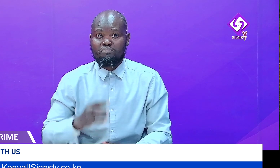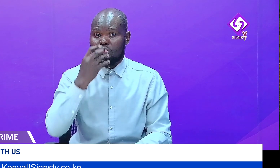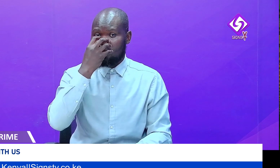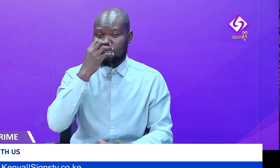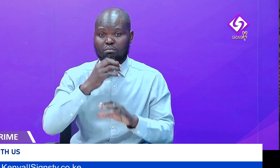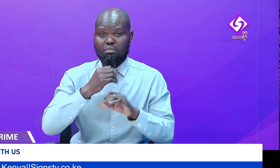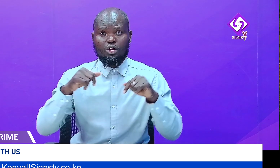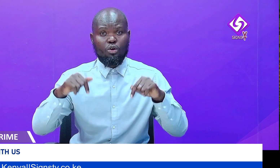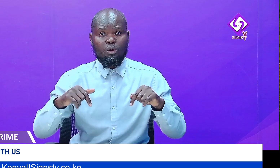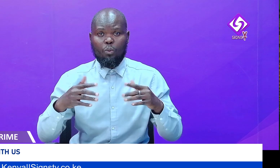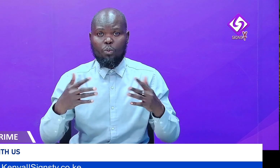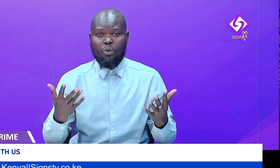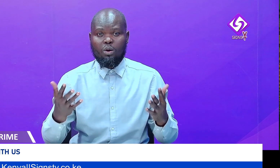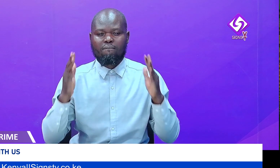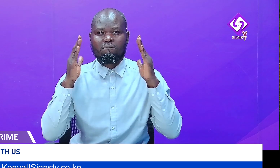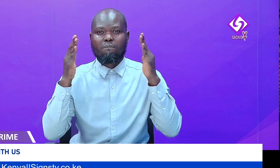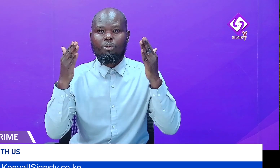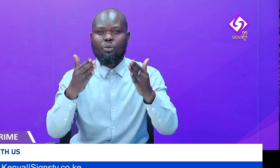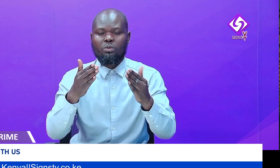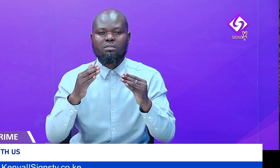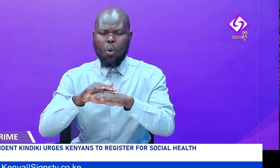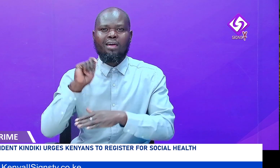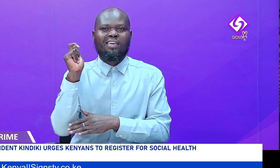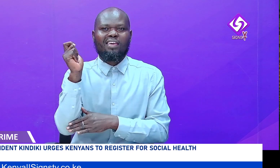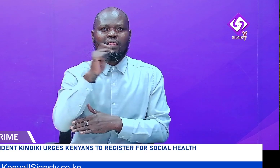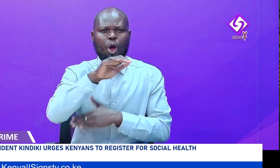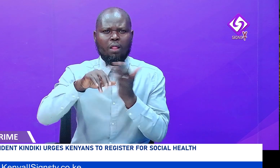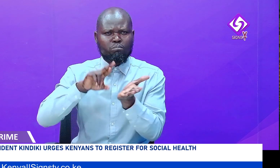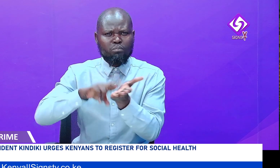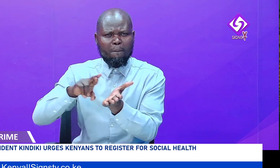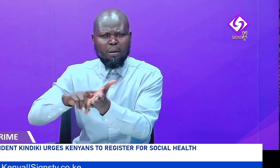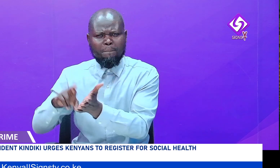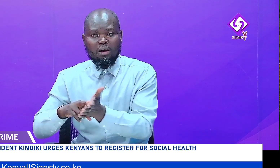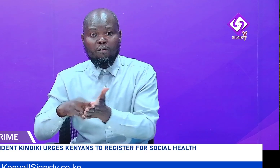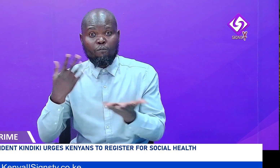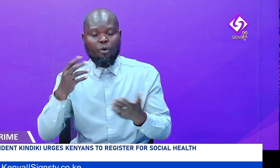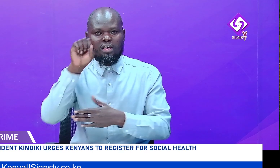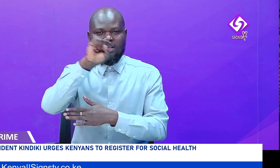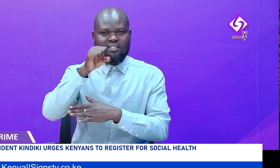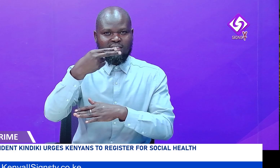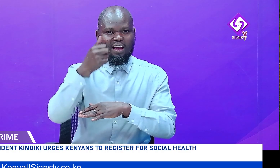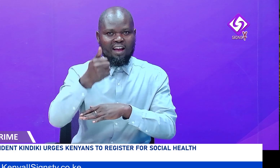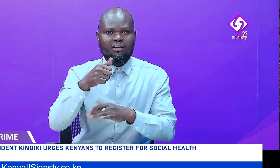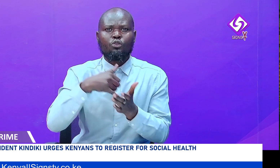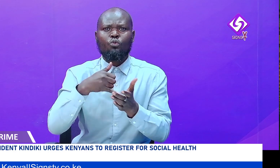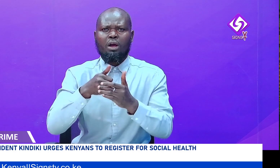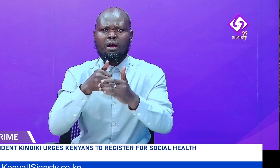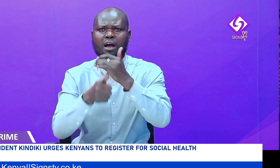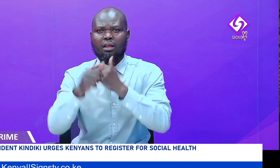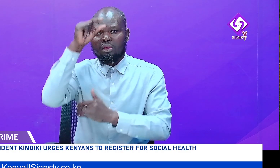Wanjangede. On to our first news item. President Kithure Kindiki has called on Kenyans to register for the Social Health